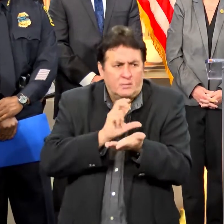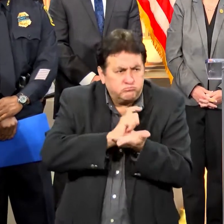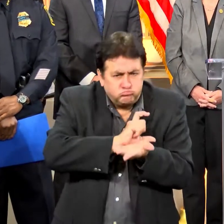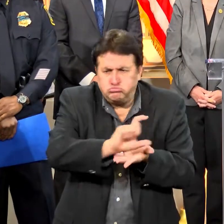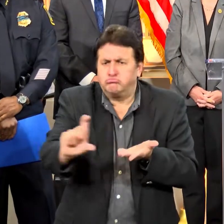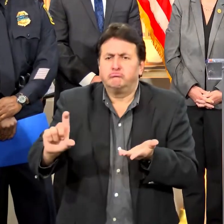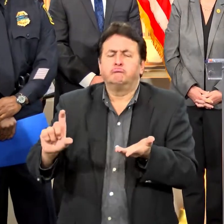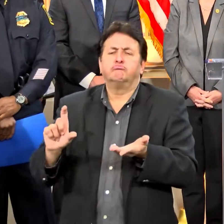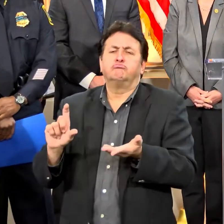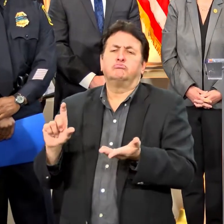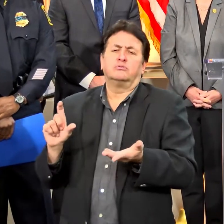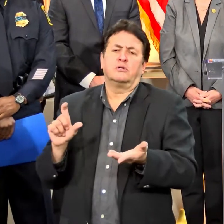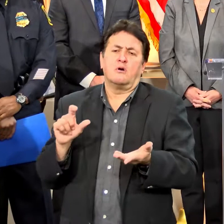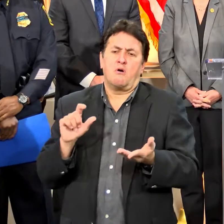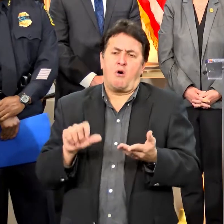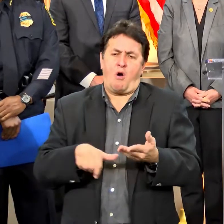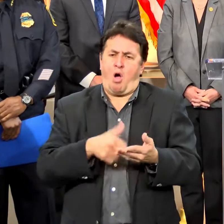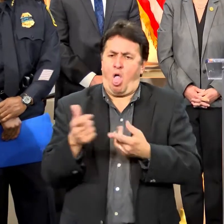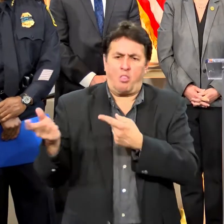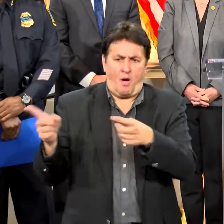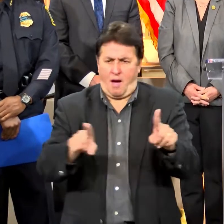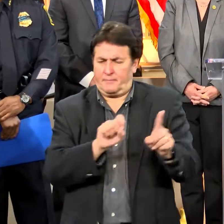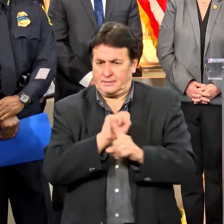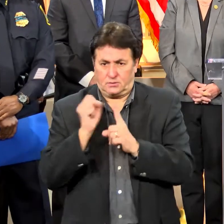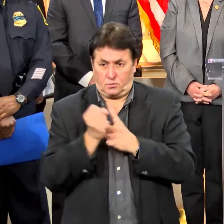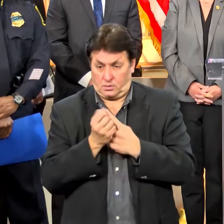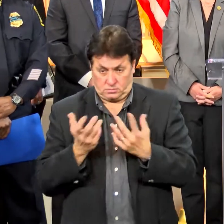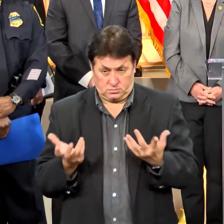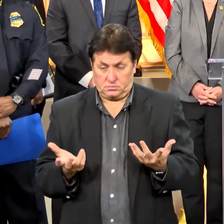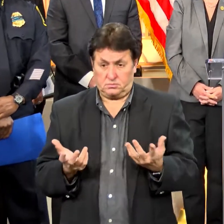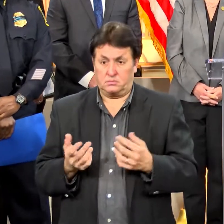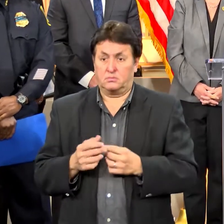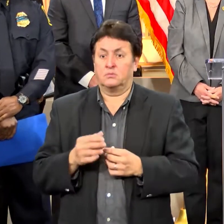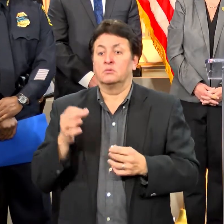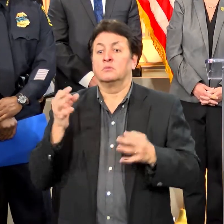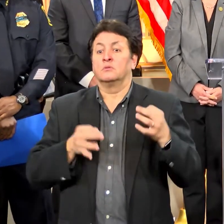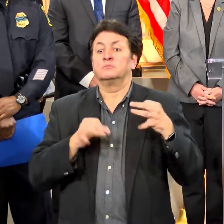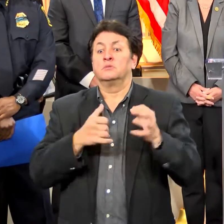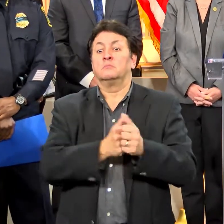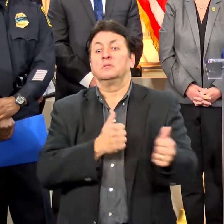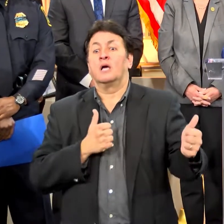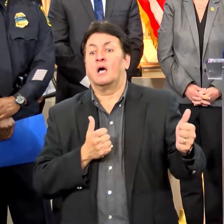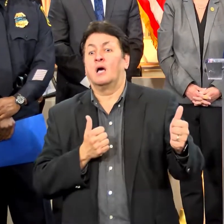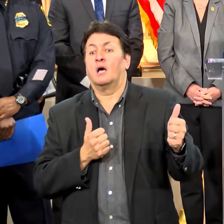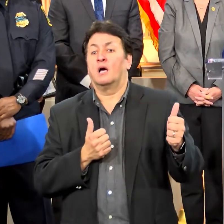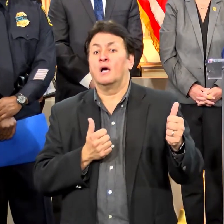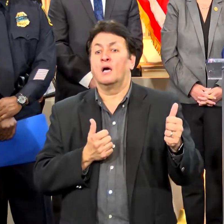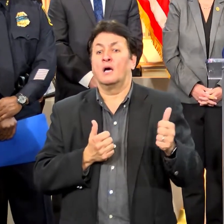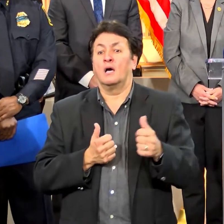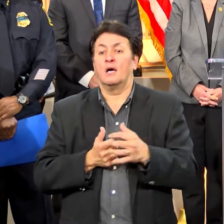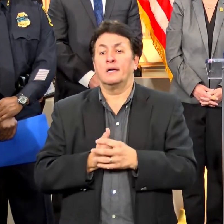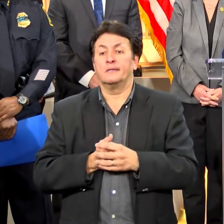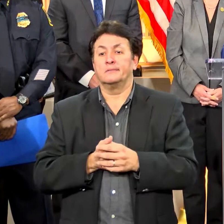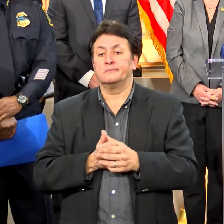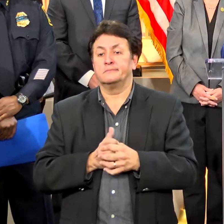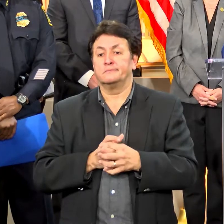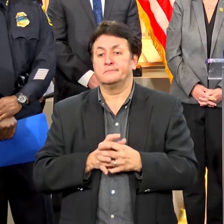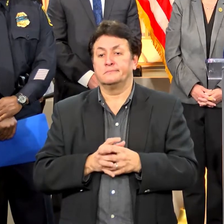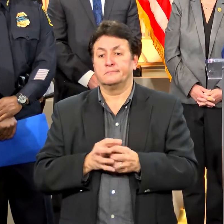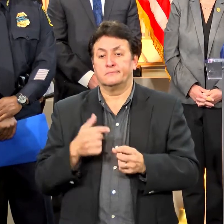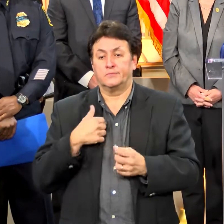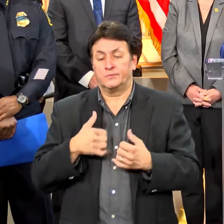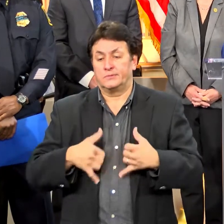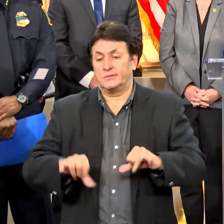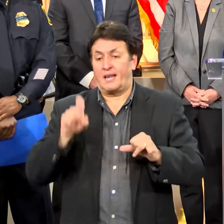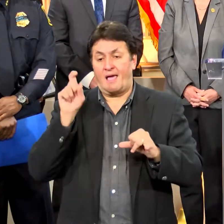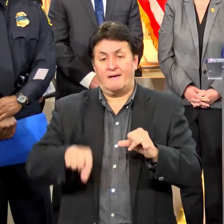all of these other elements, if the backlog remains this high, we will always be